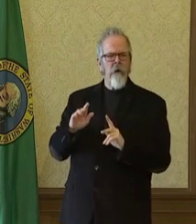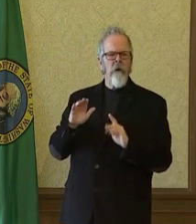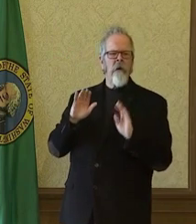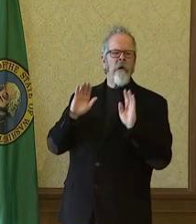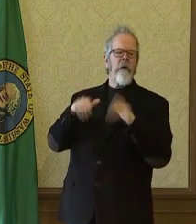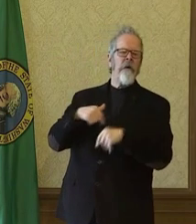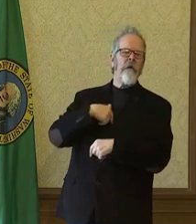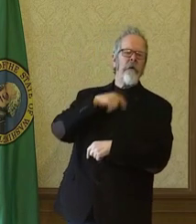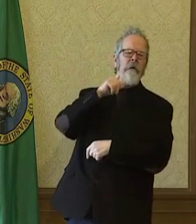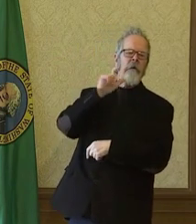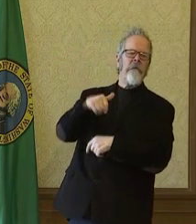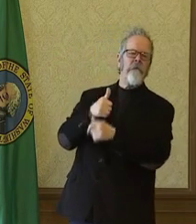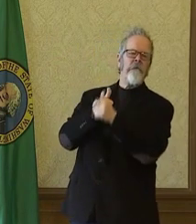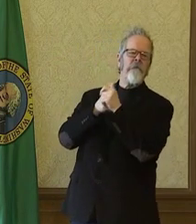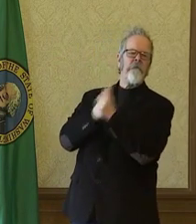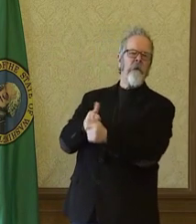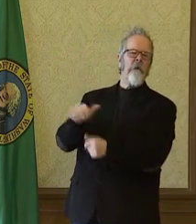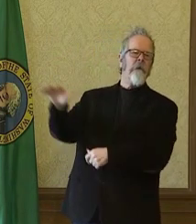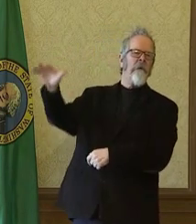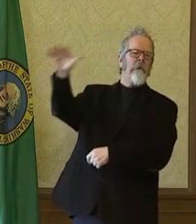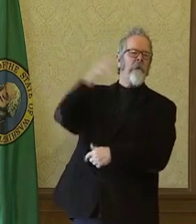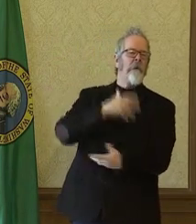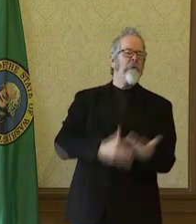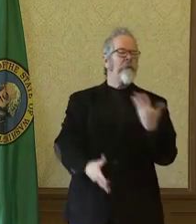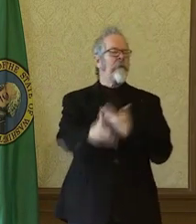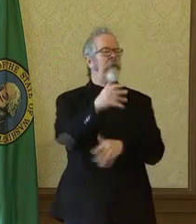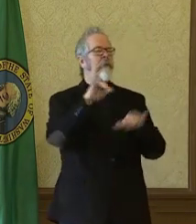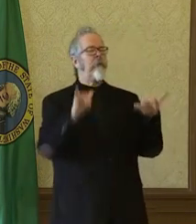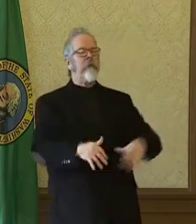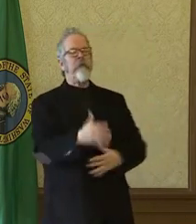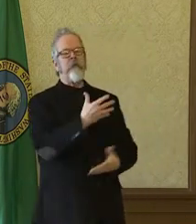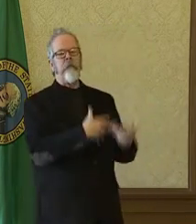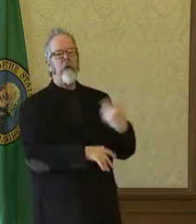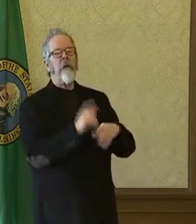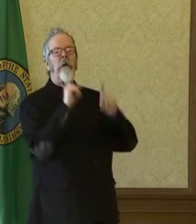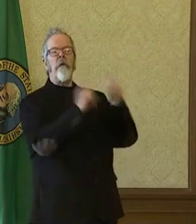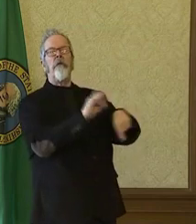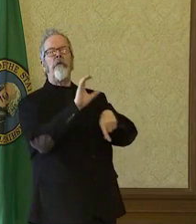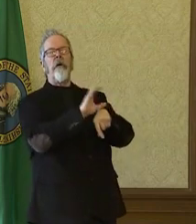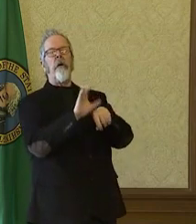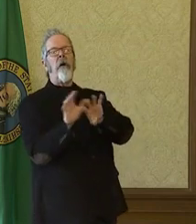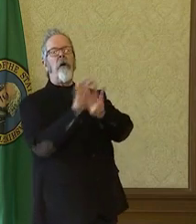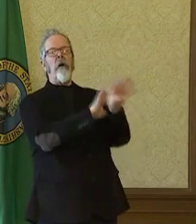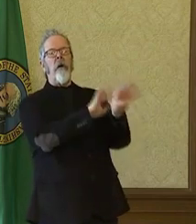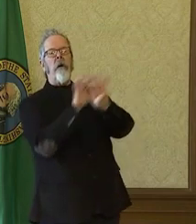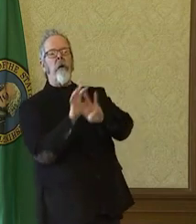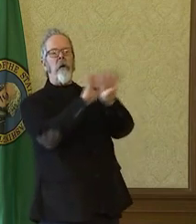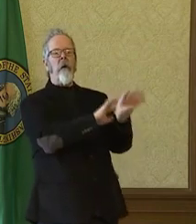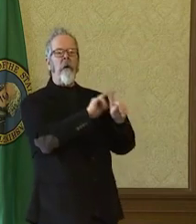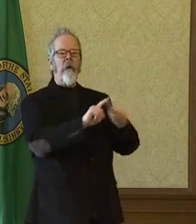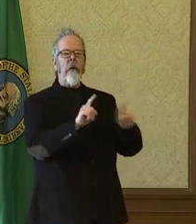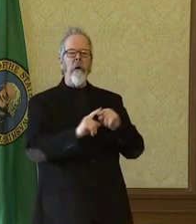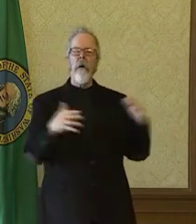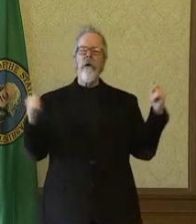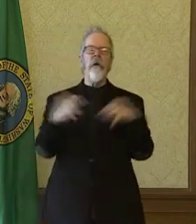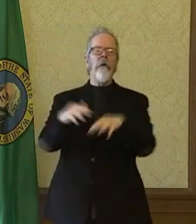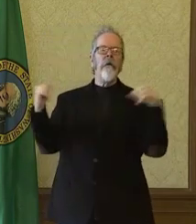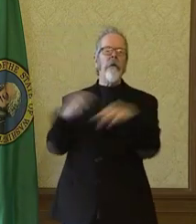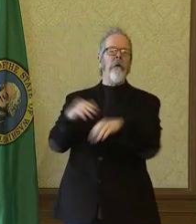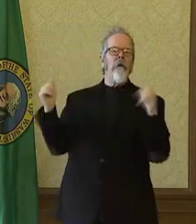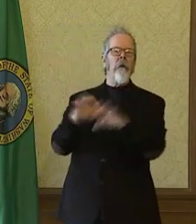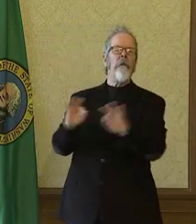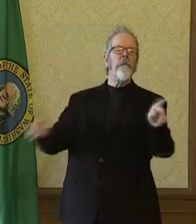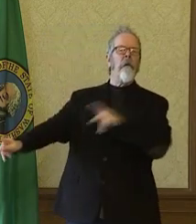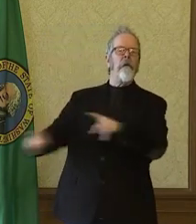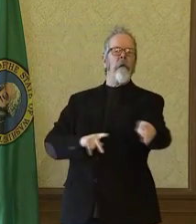folks may, as they do, come into the state of Washington? And do you see any need to increase enforcement